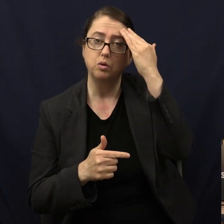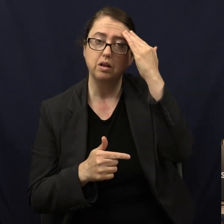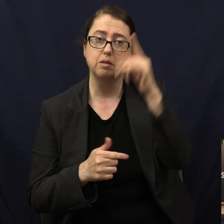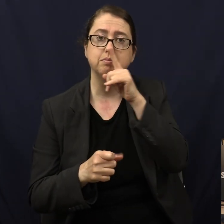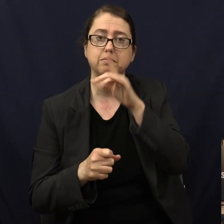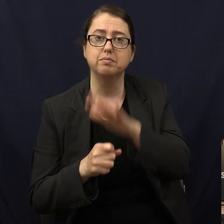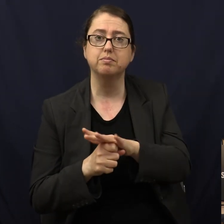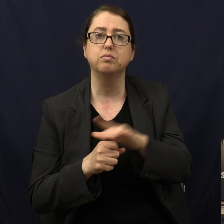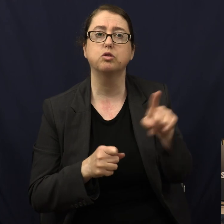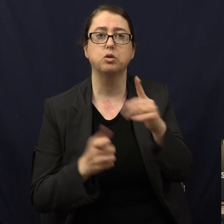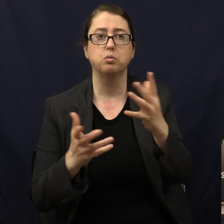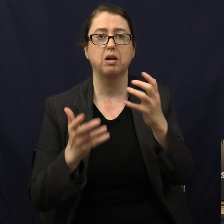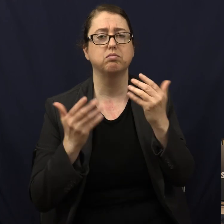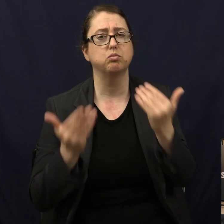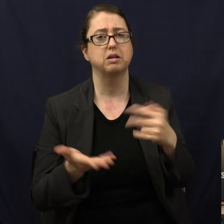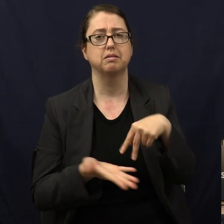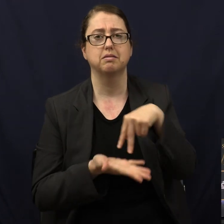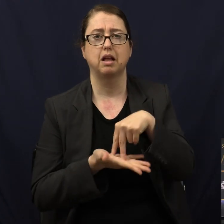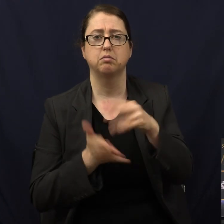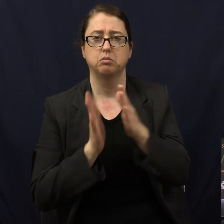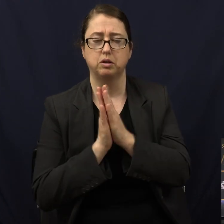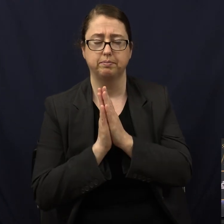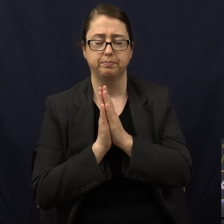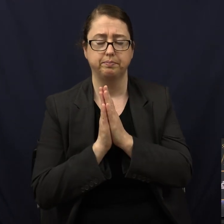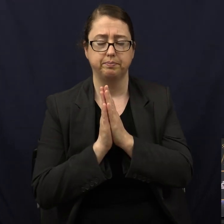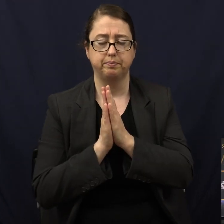All right. If that's your decision, please stand with me as we pray.